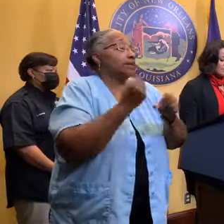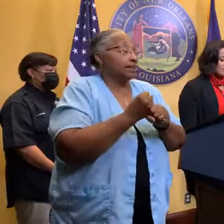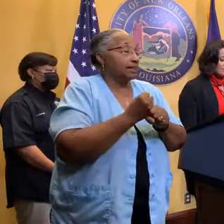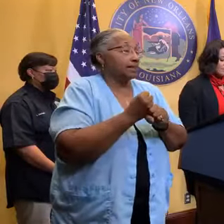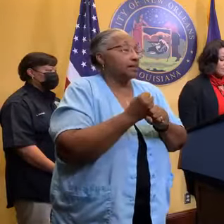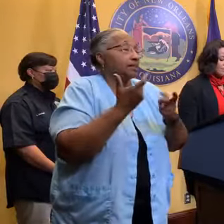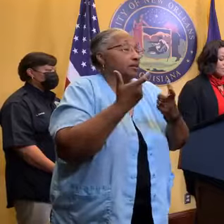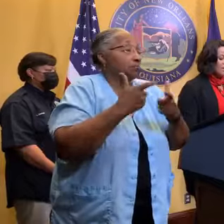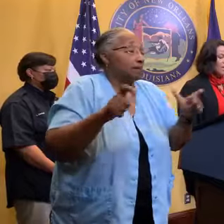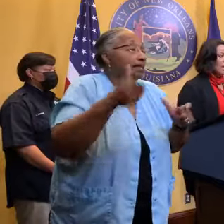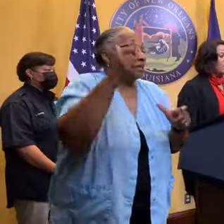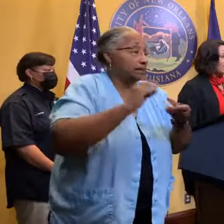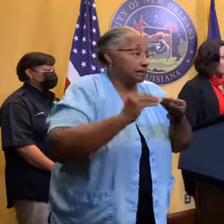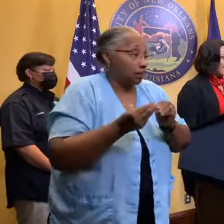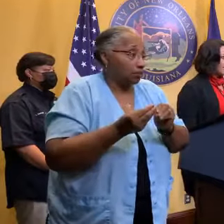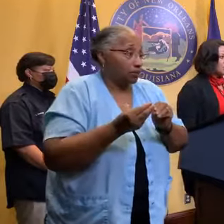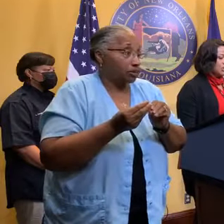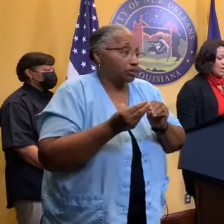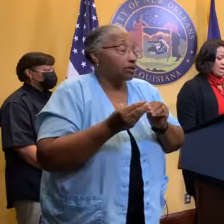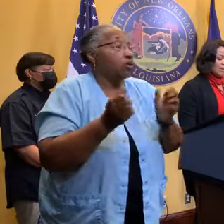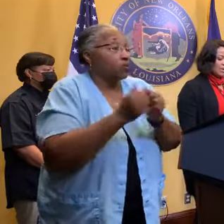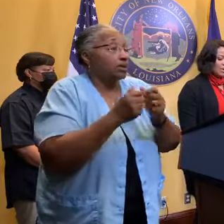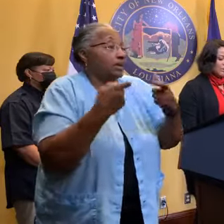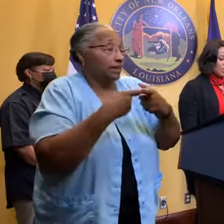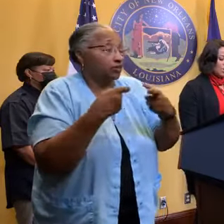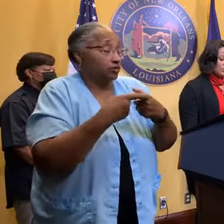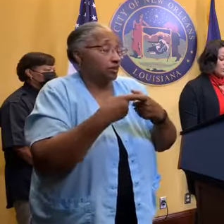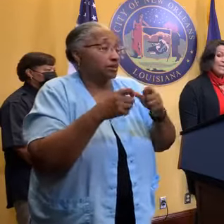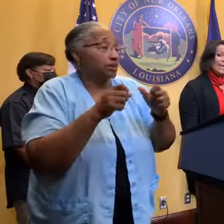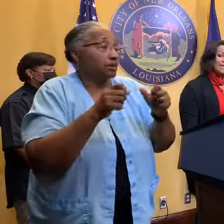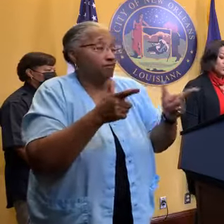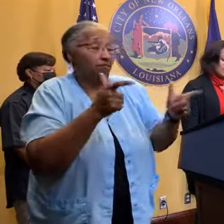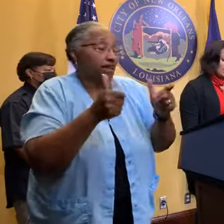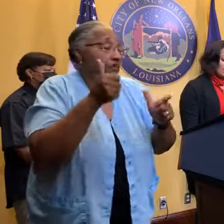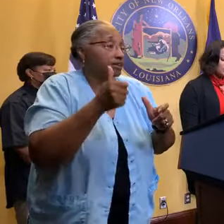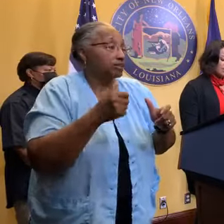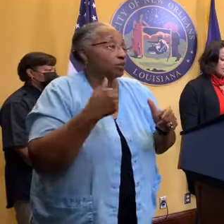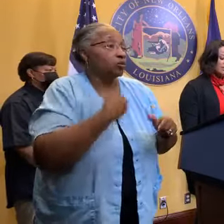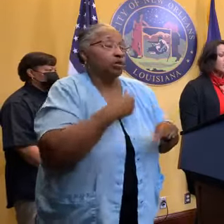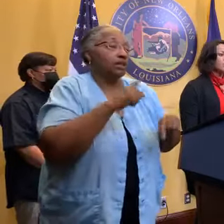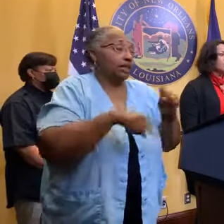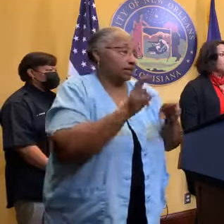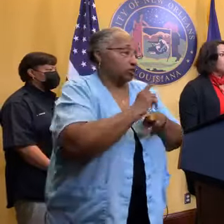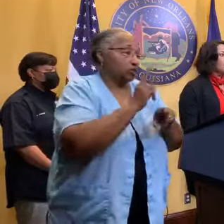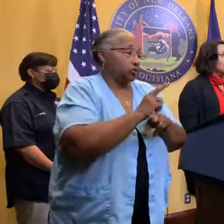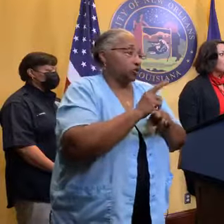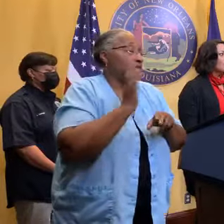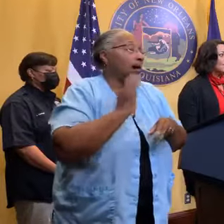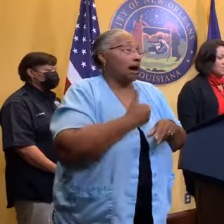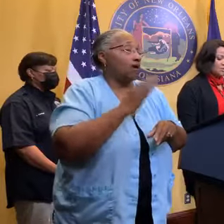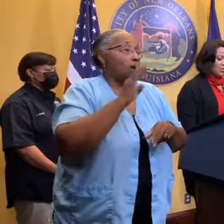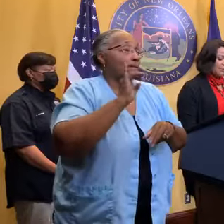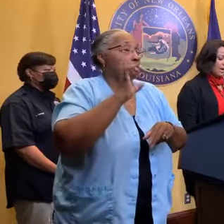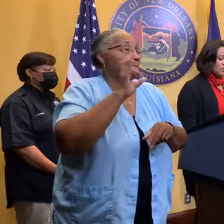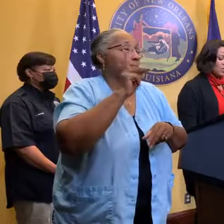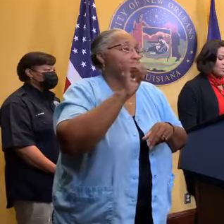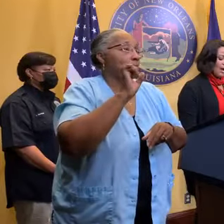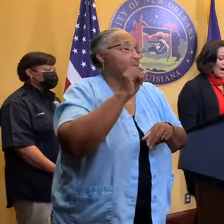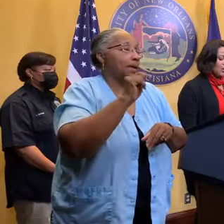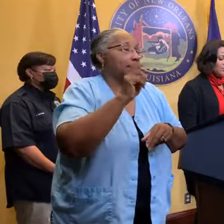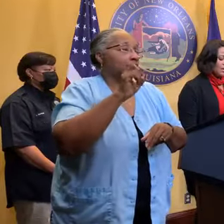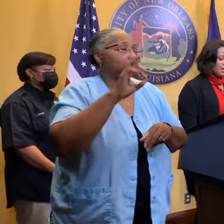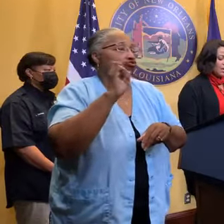fastest. As a reminder, I wanted to let you all know that we can't use our bucket trucks until sustained winds are less than 30 miles